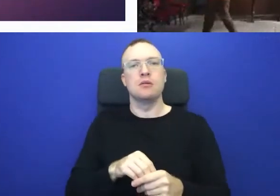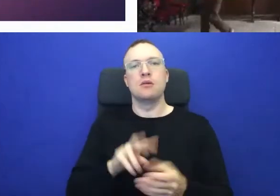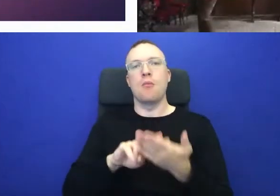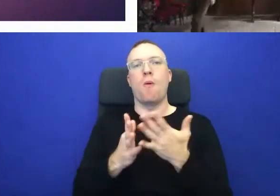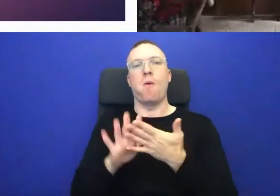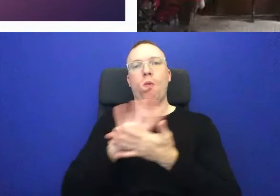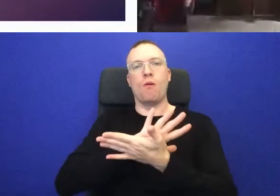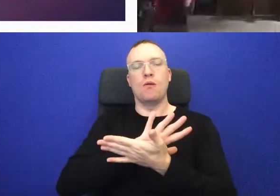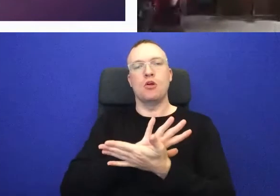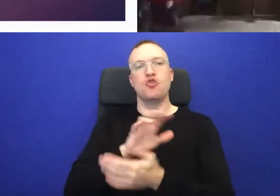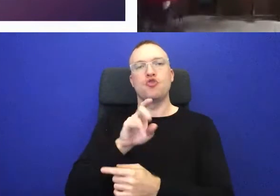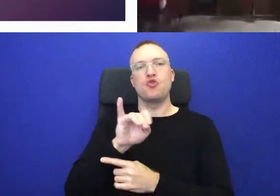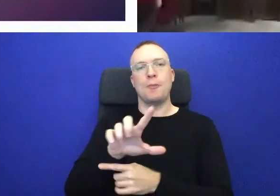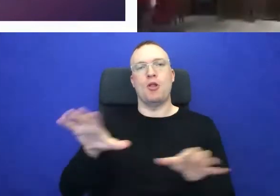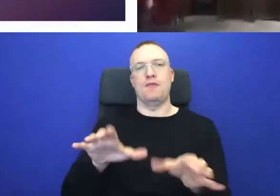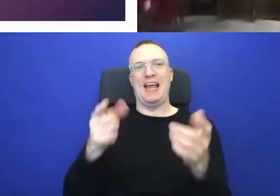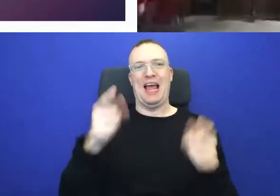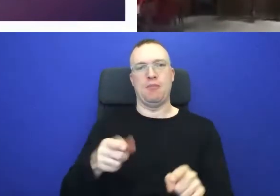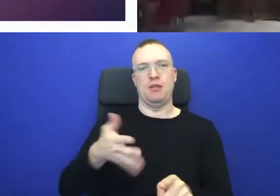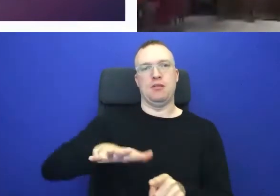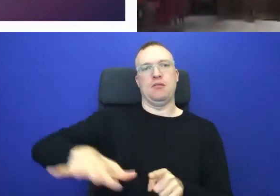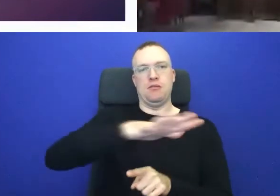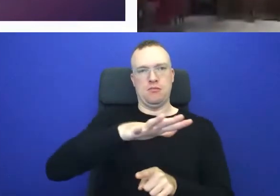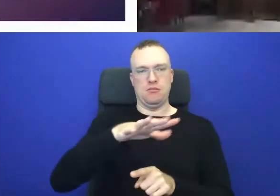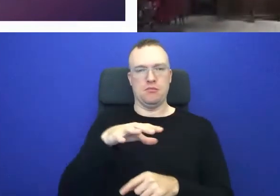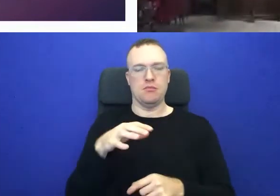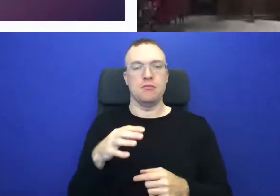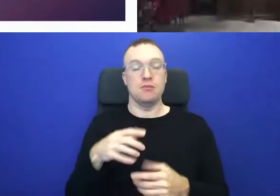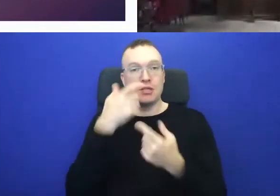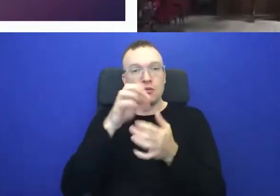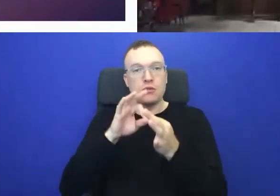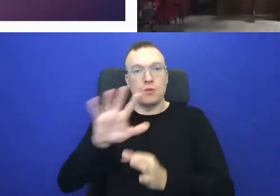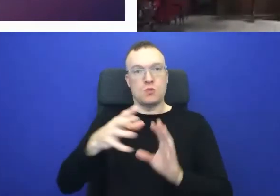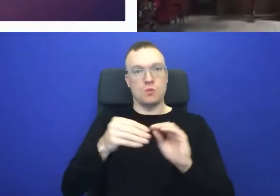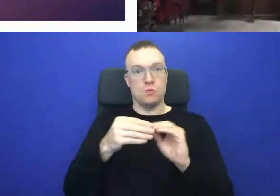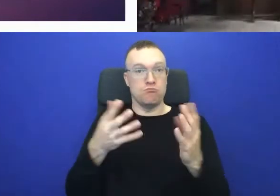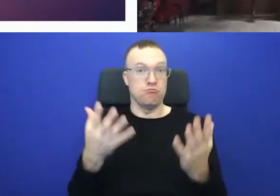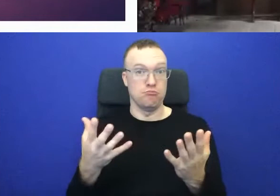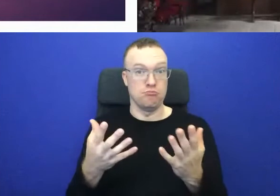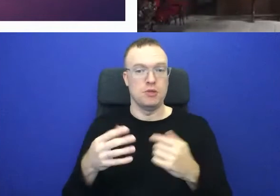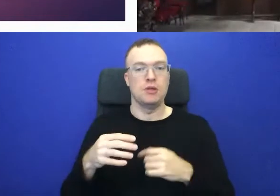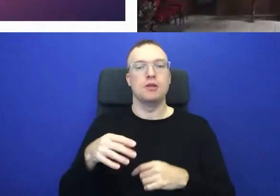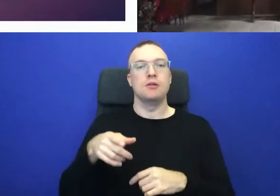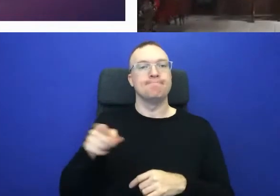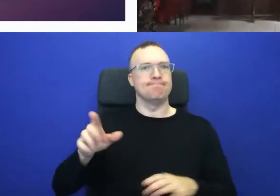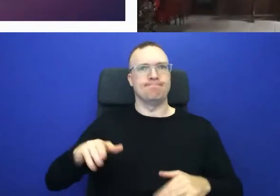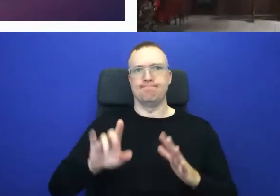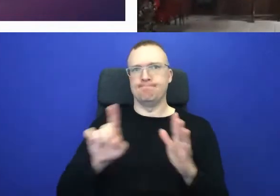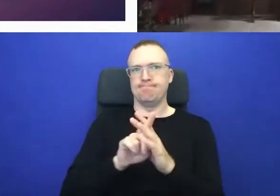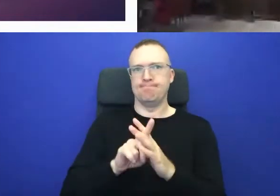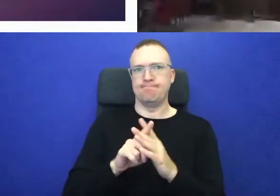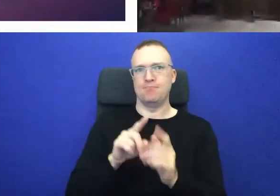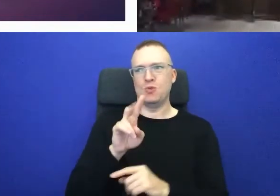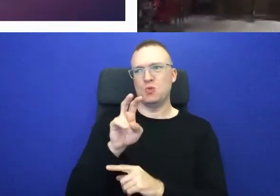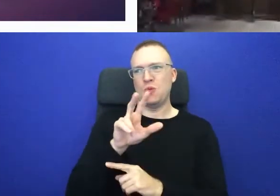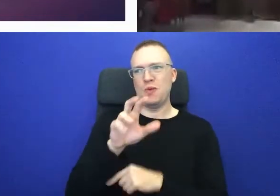the estate. What's interesting about the Headless Drummer these days is that he hasn't appeared for a couple of centuries,